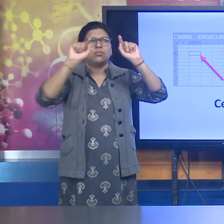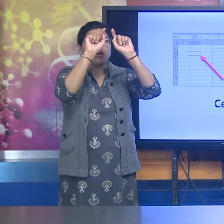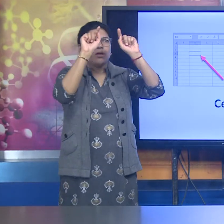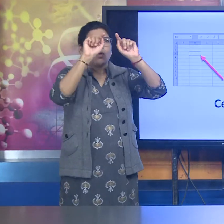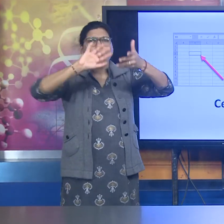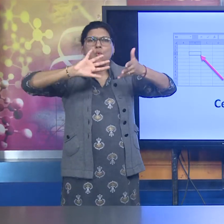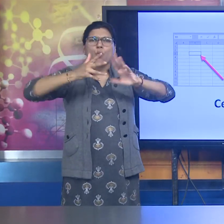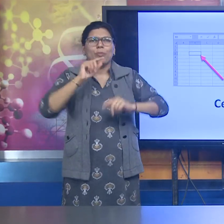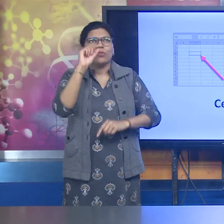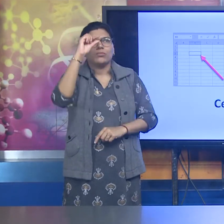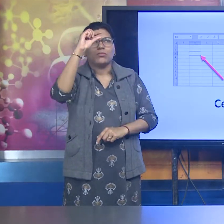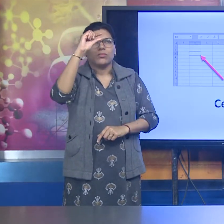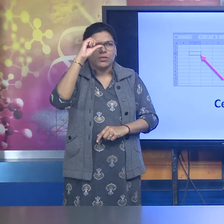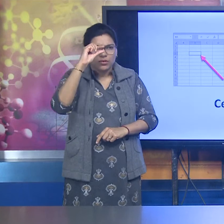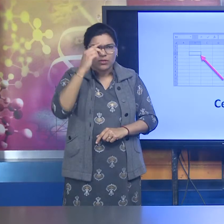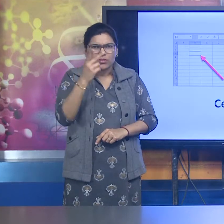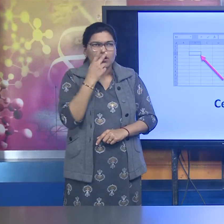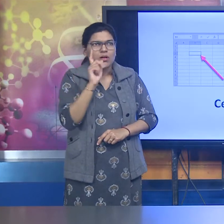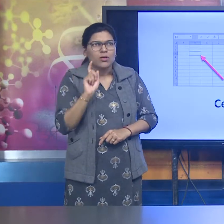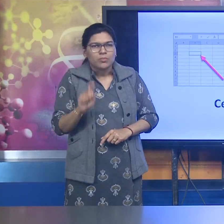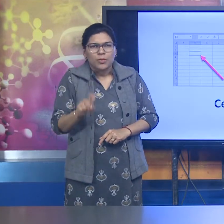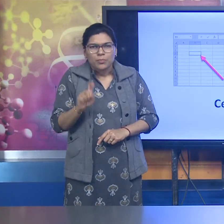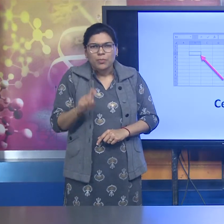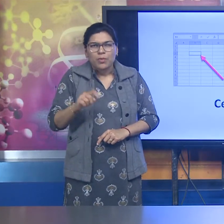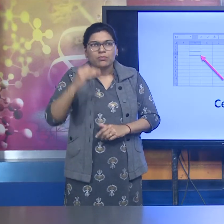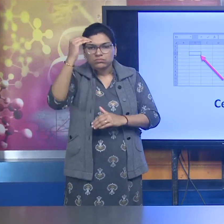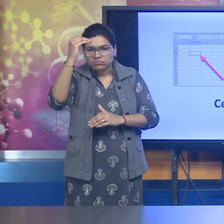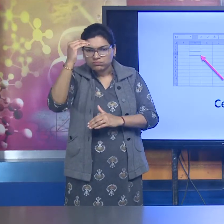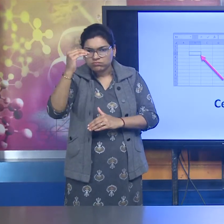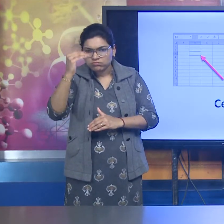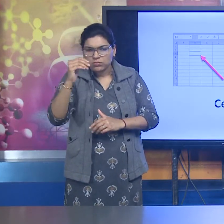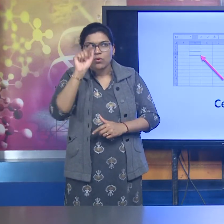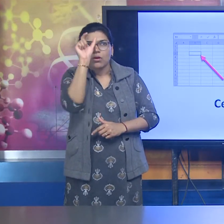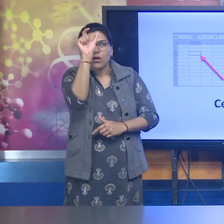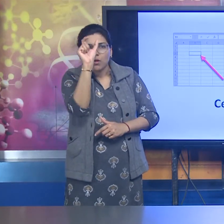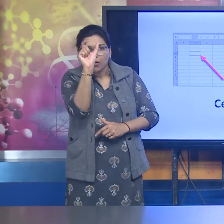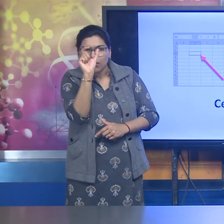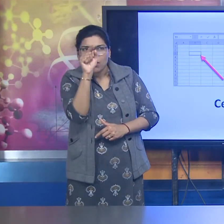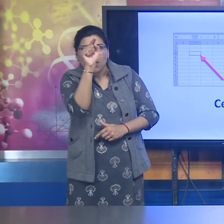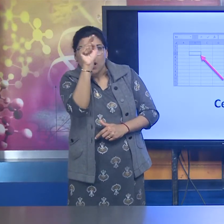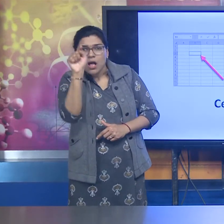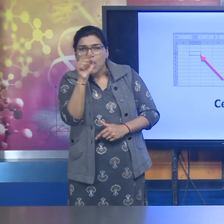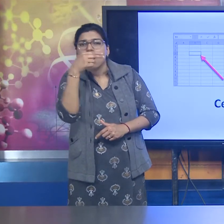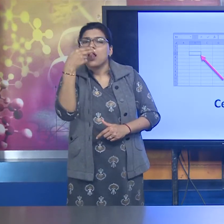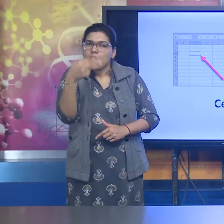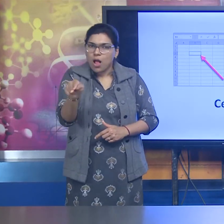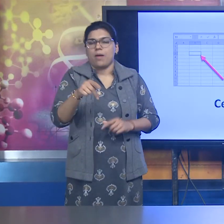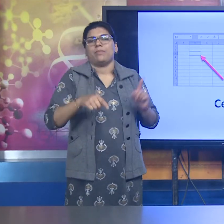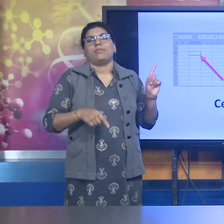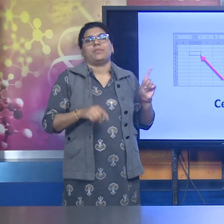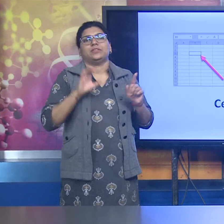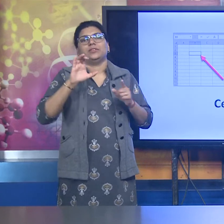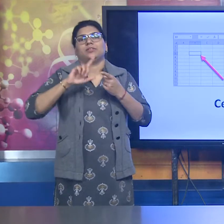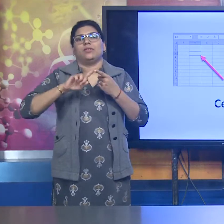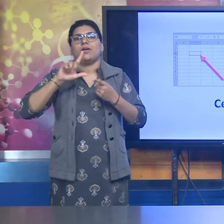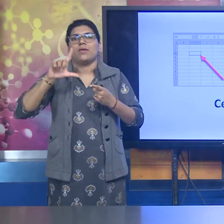the Excel file. You have seen so many small blocks